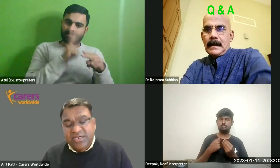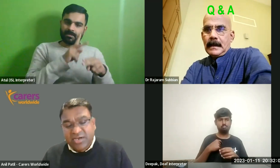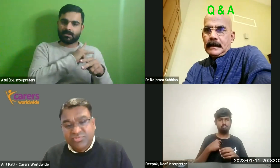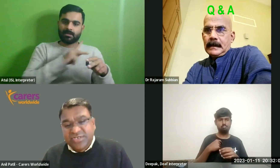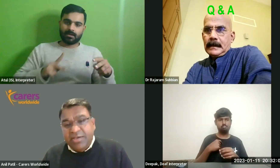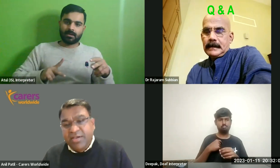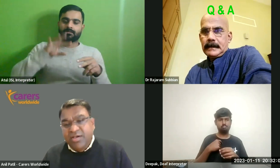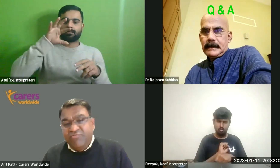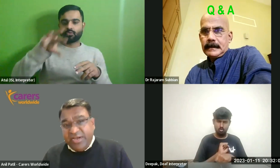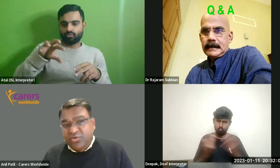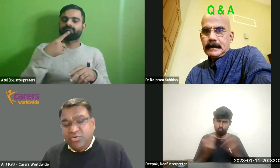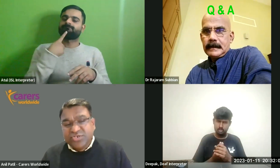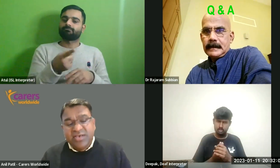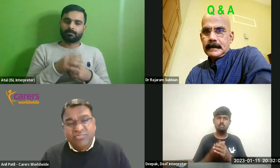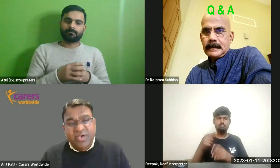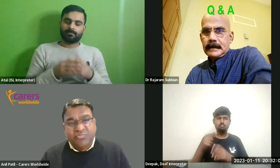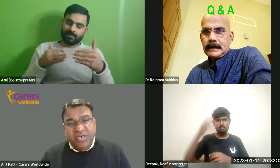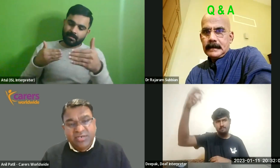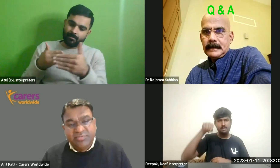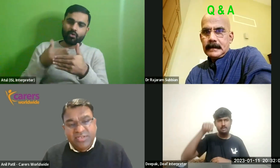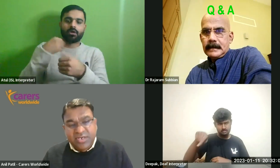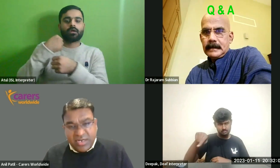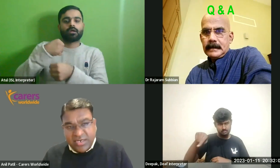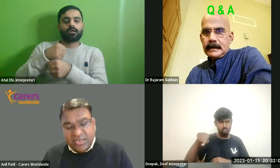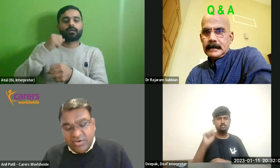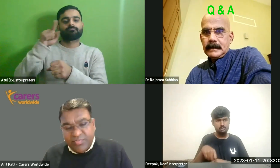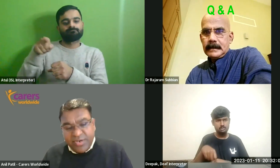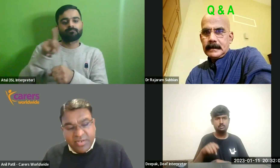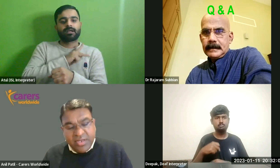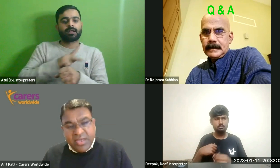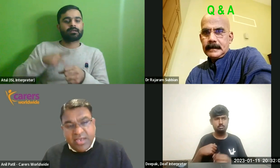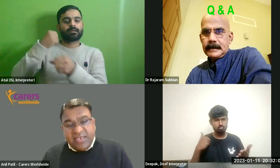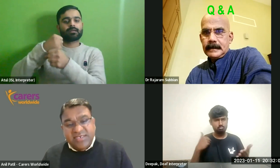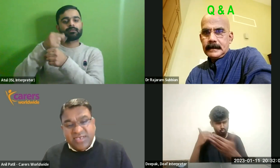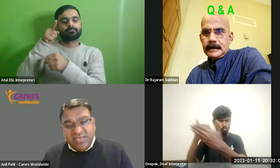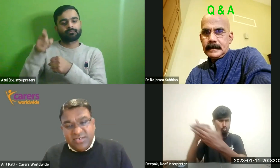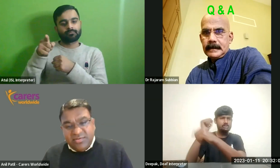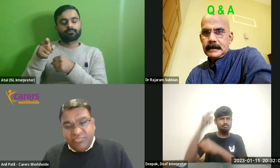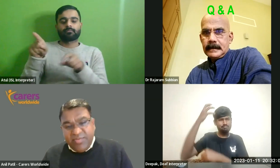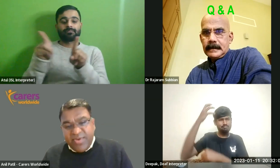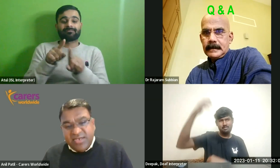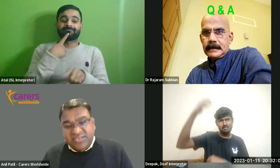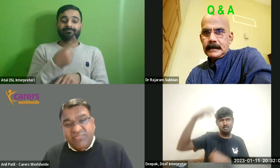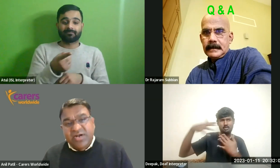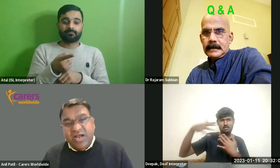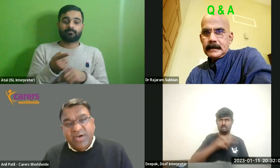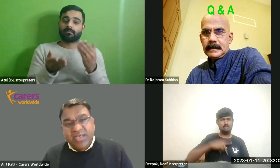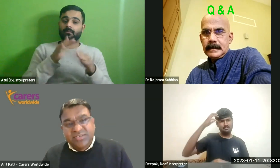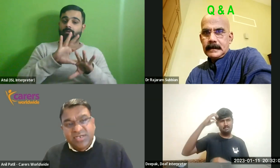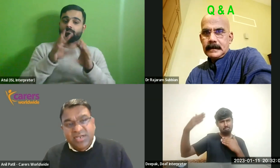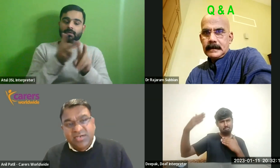Karnataka state, I would say. Very closely, we are working with the Karnataka government. As I said, we made